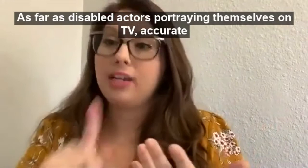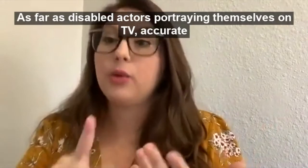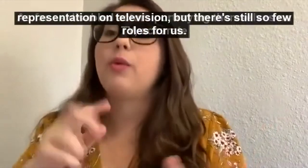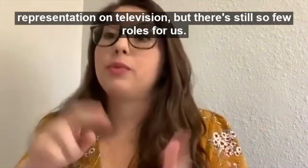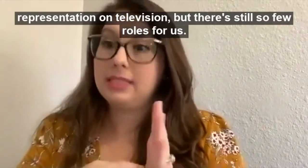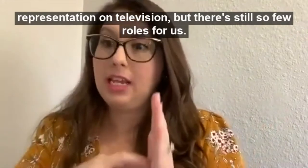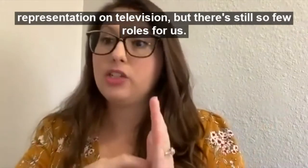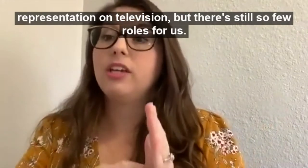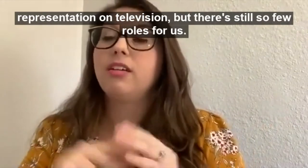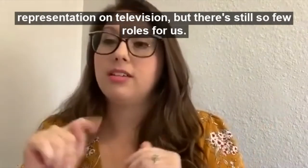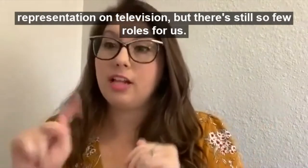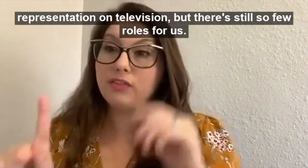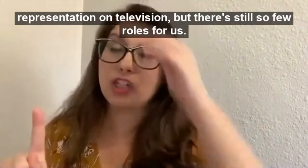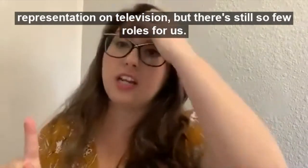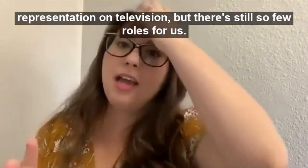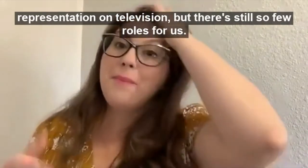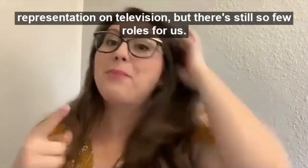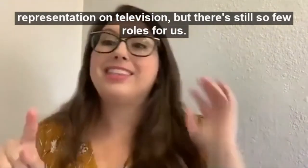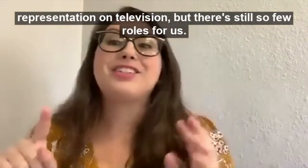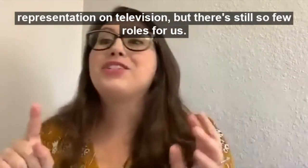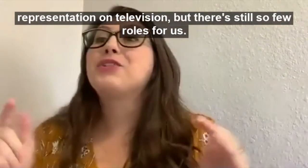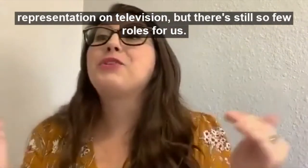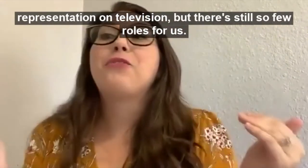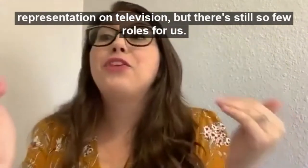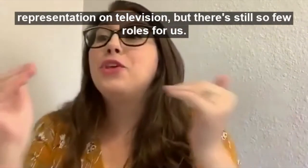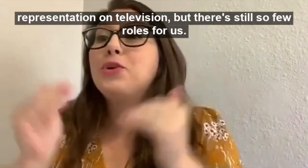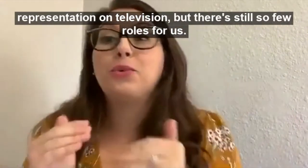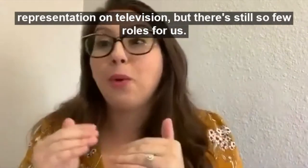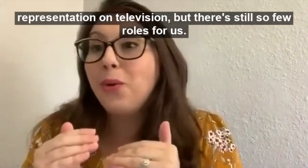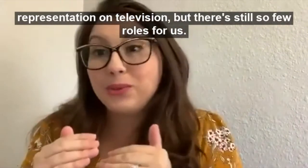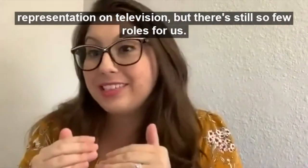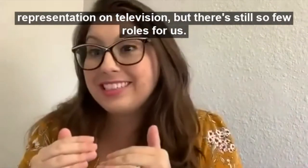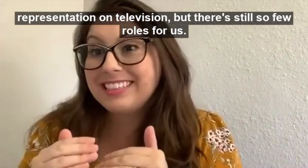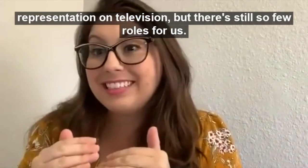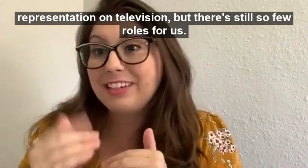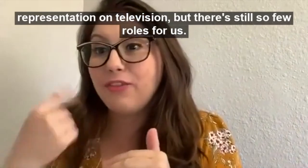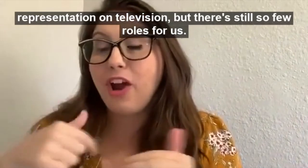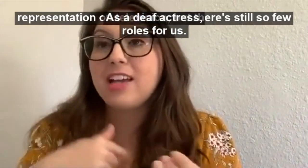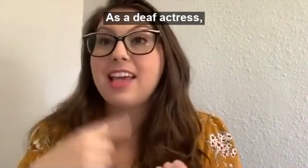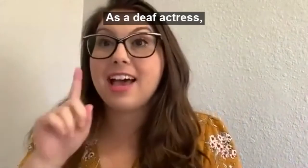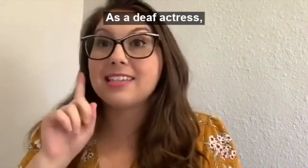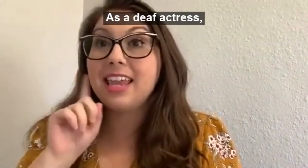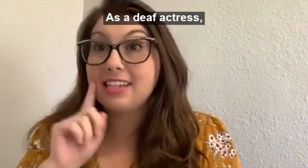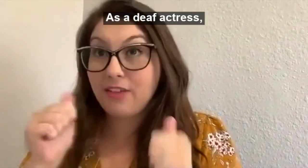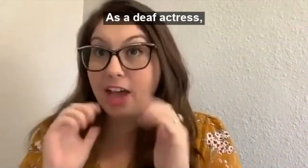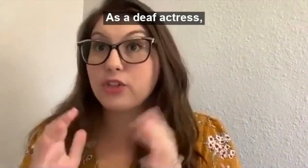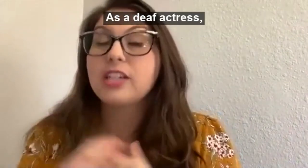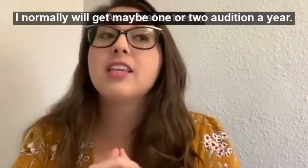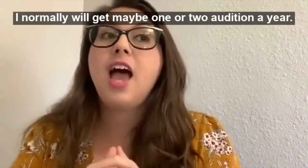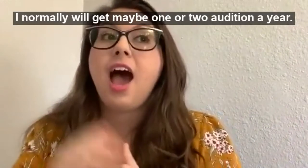accurate representation on television. But there's still so few roles for us. As a deaf actress,